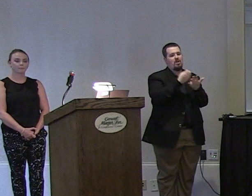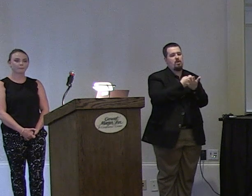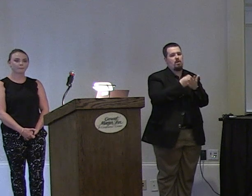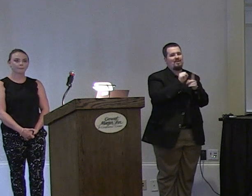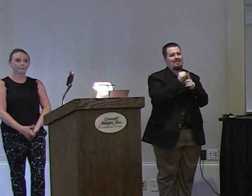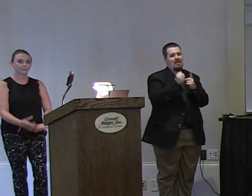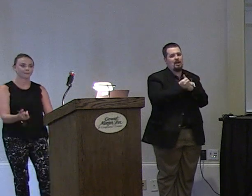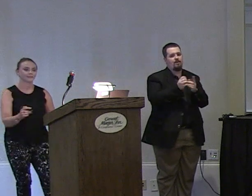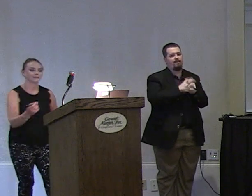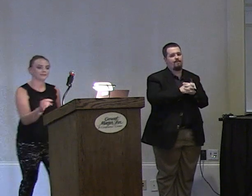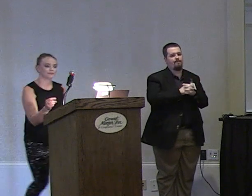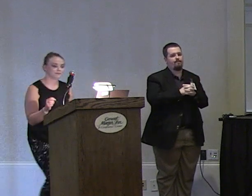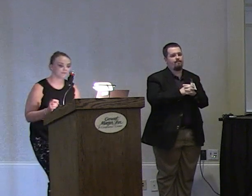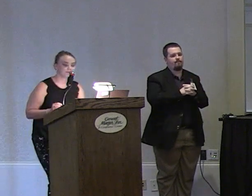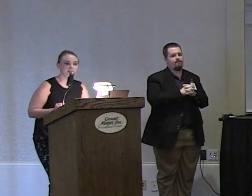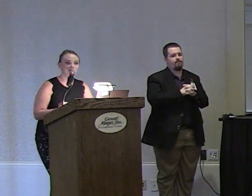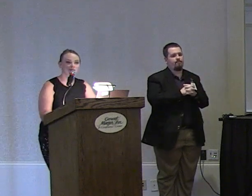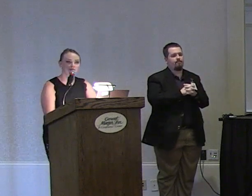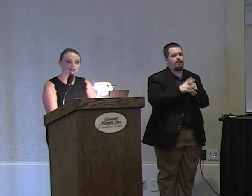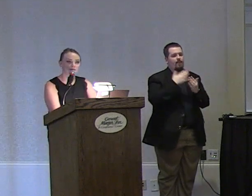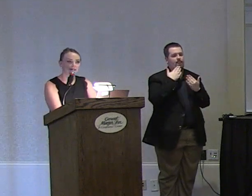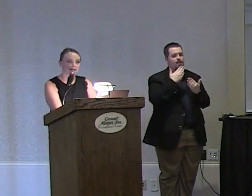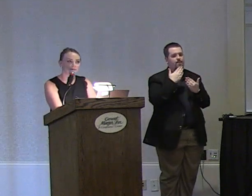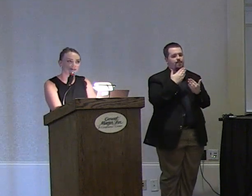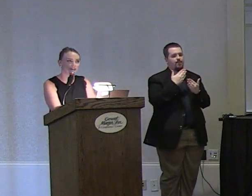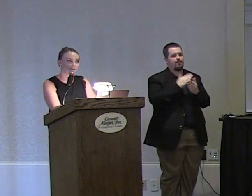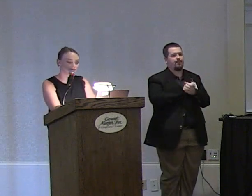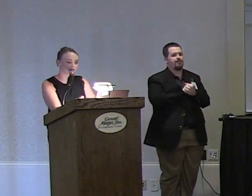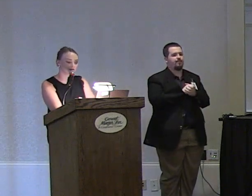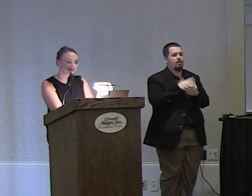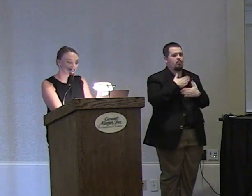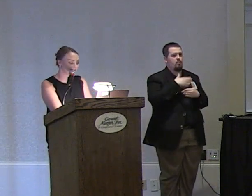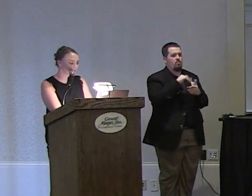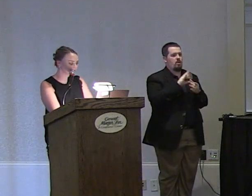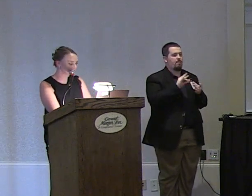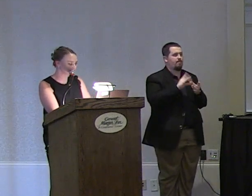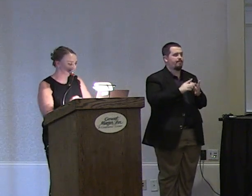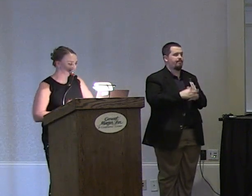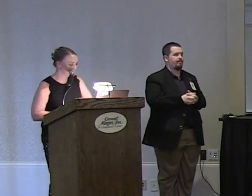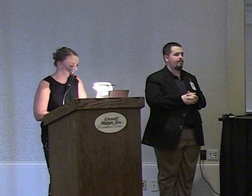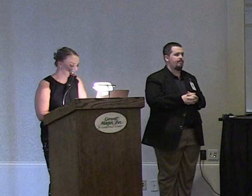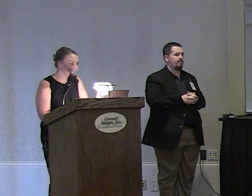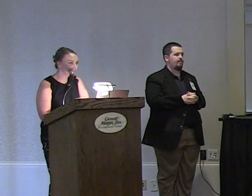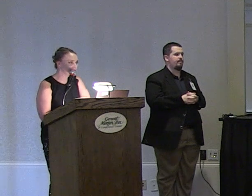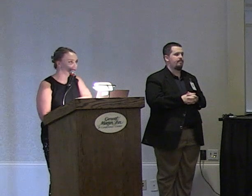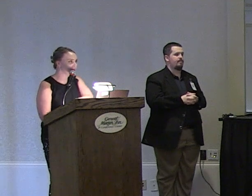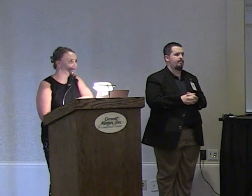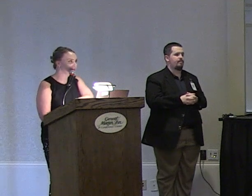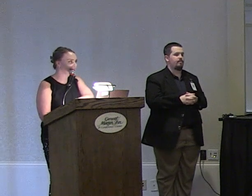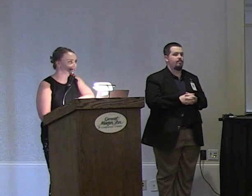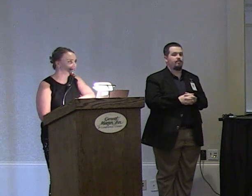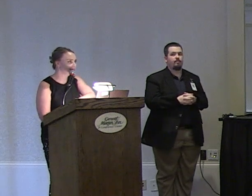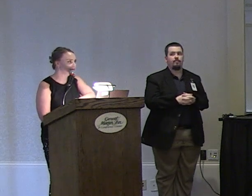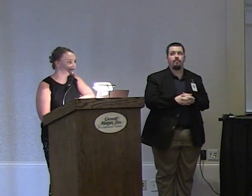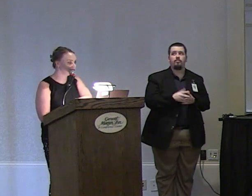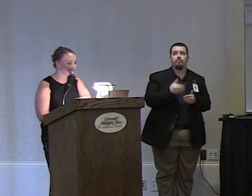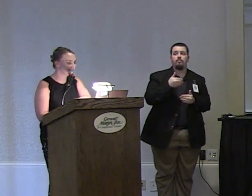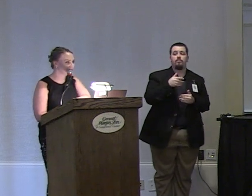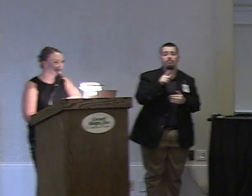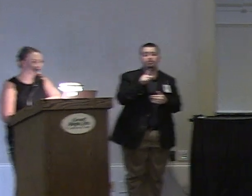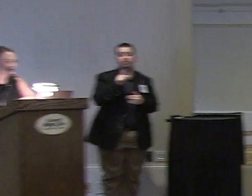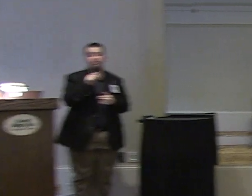thank you very much brandy i appreciate those comments next up we have lana